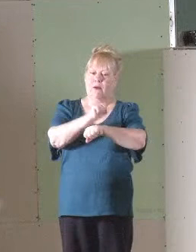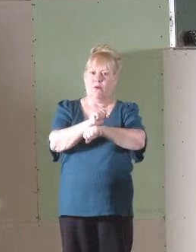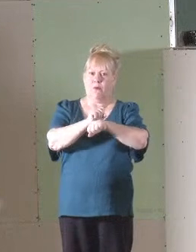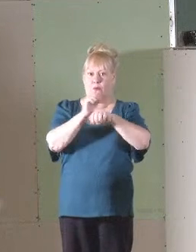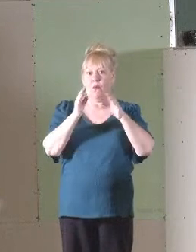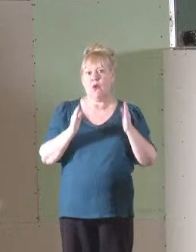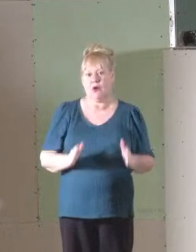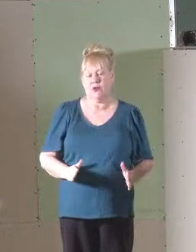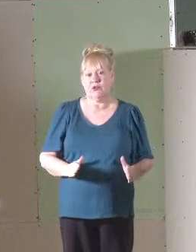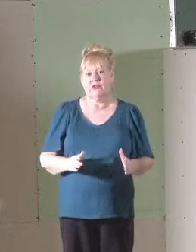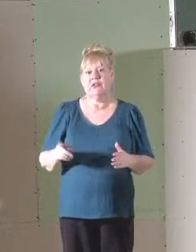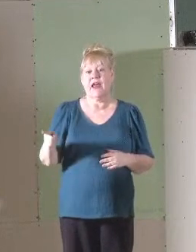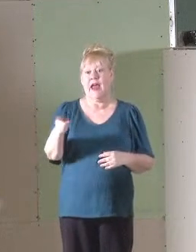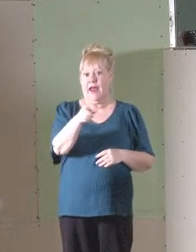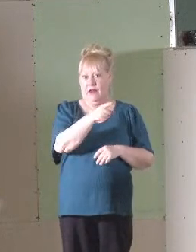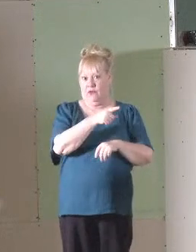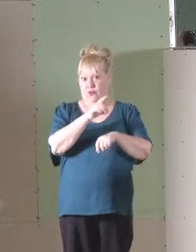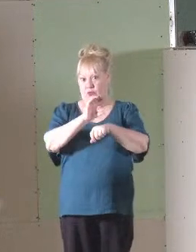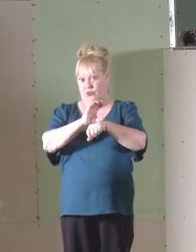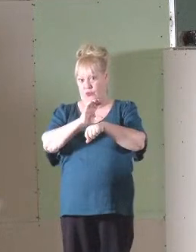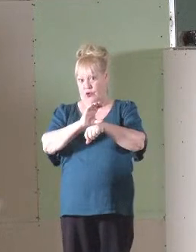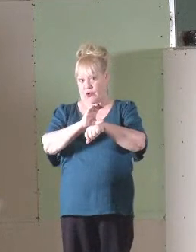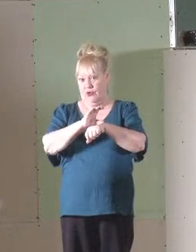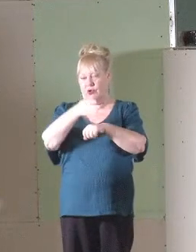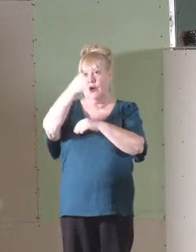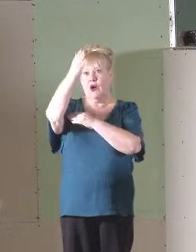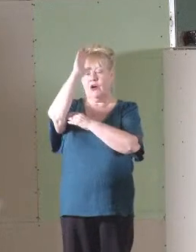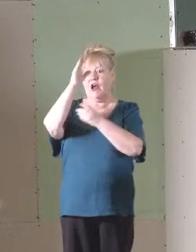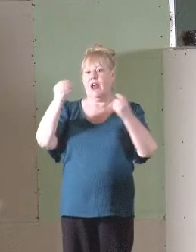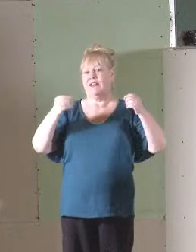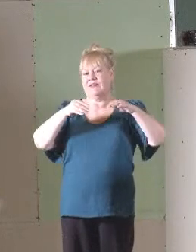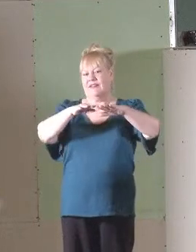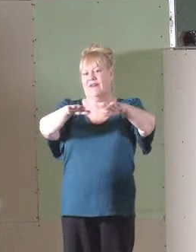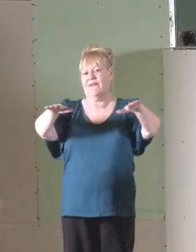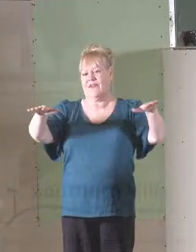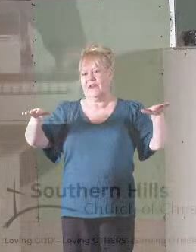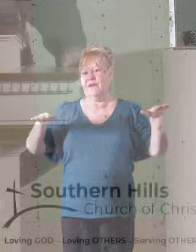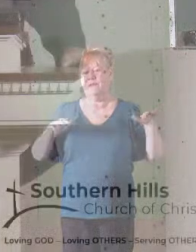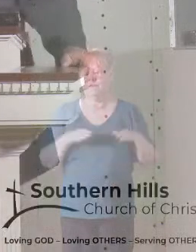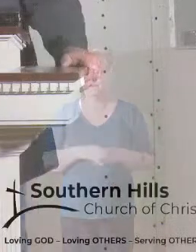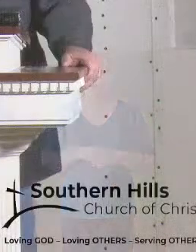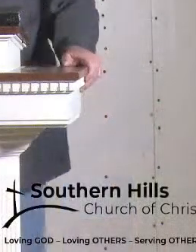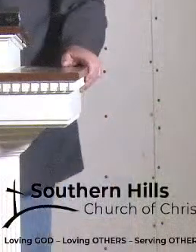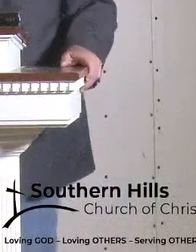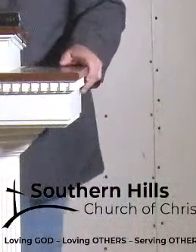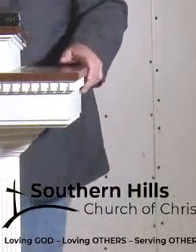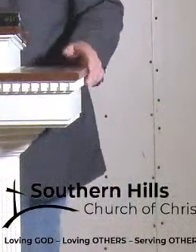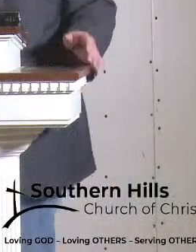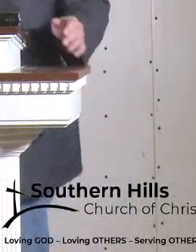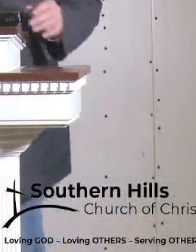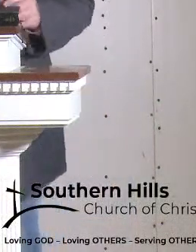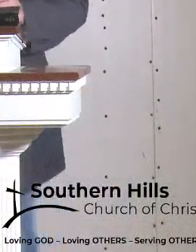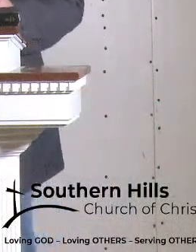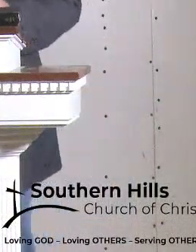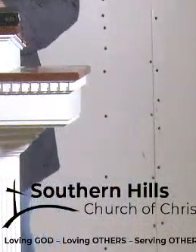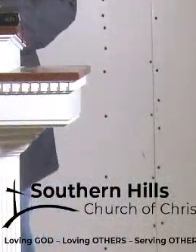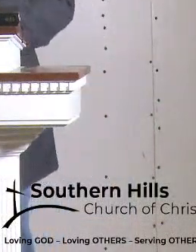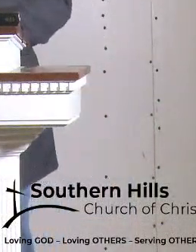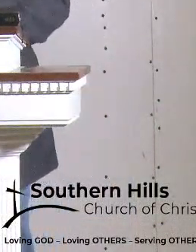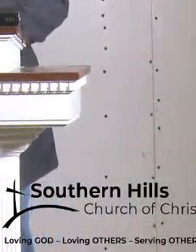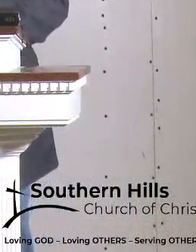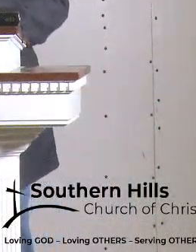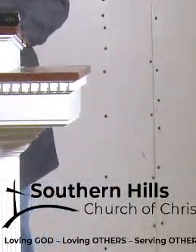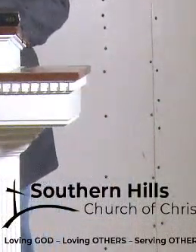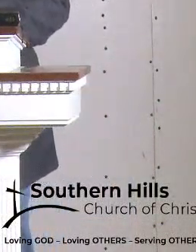and you, church, are God's field. See, you and I, as ministers in the